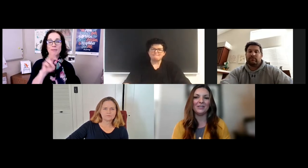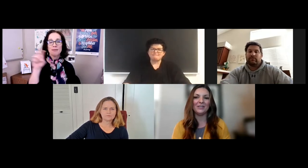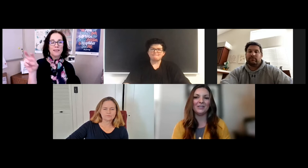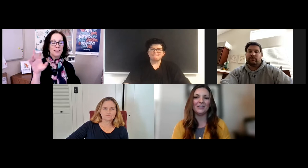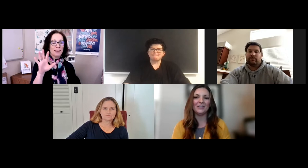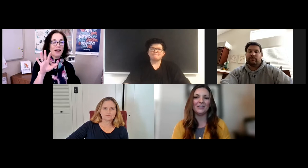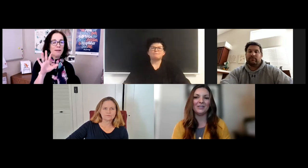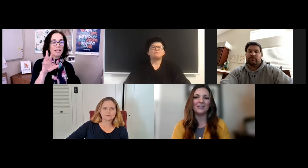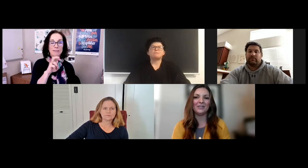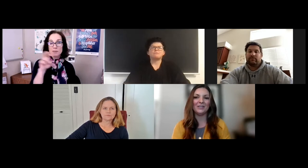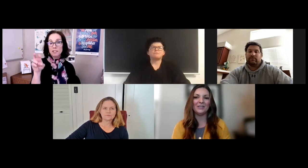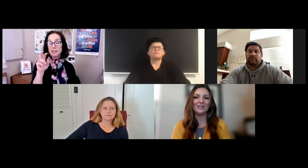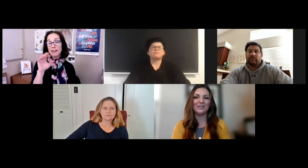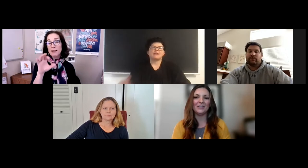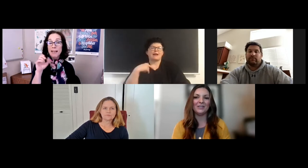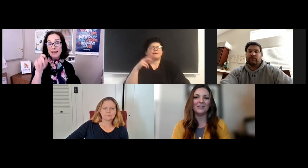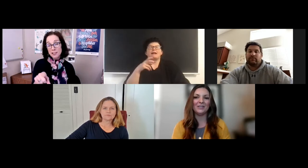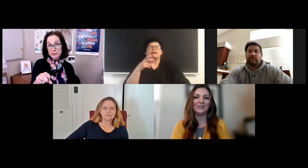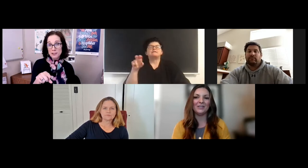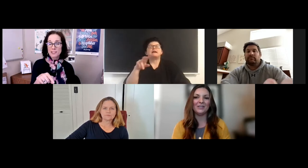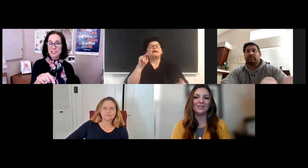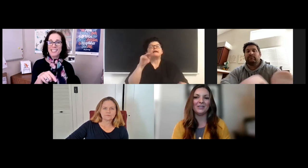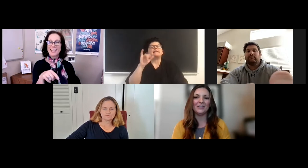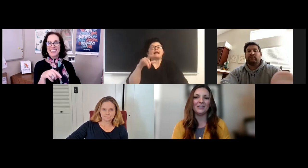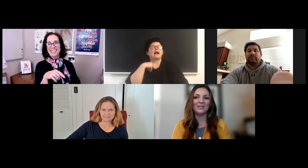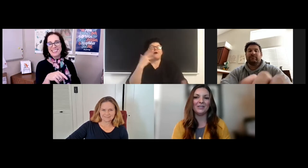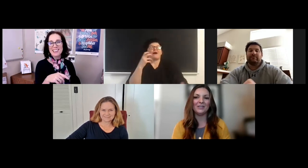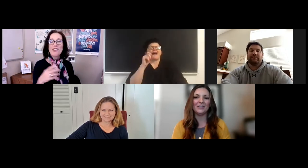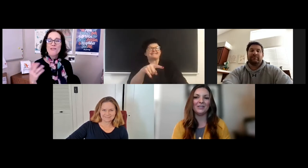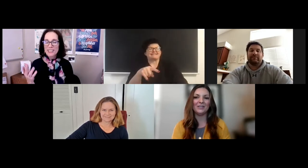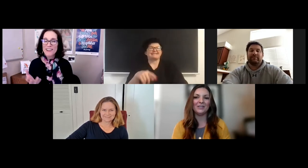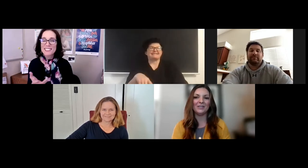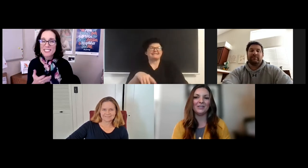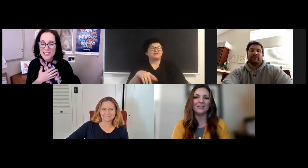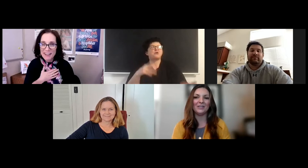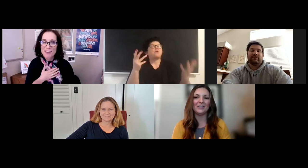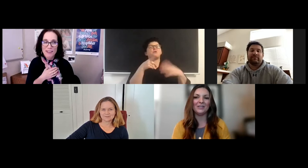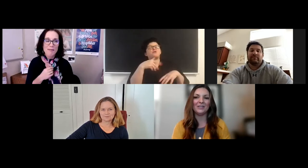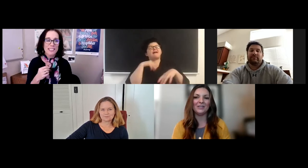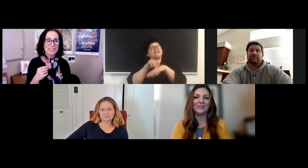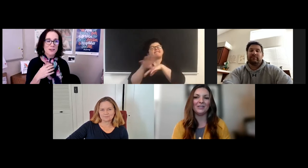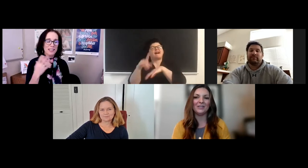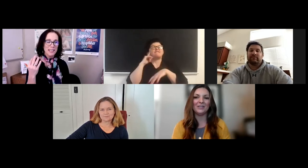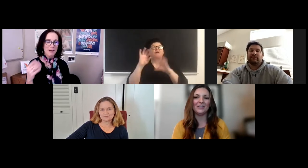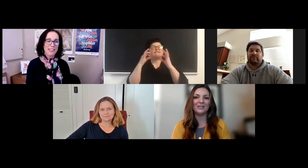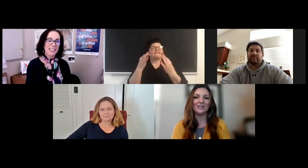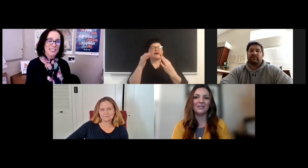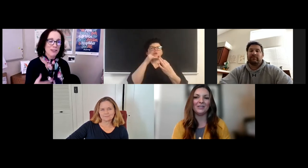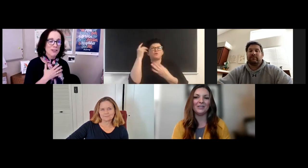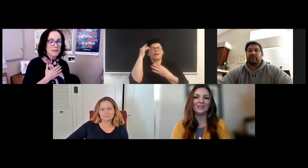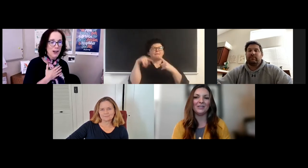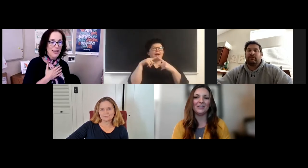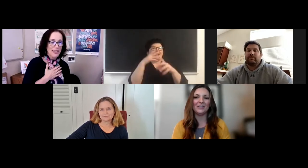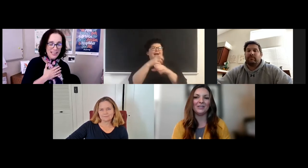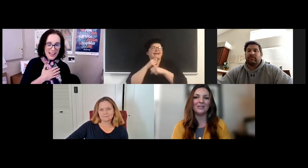All right, I'm going to have to switch. Nick, I'm going to ask you this question. What advice do you have for families who are thinking about getting a deaf